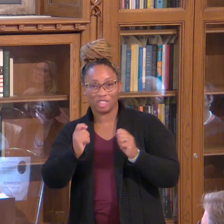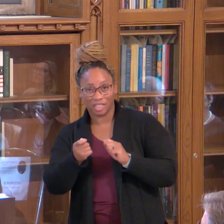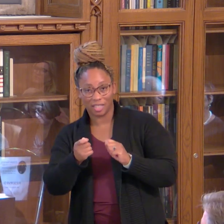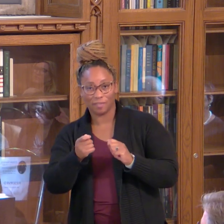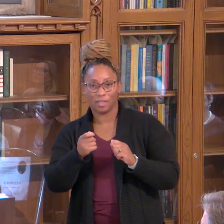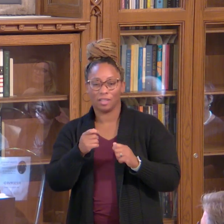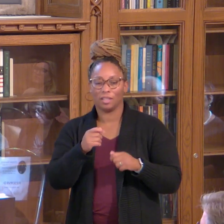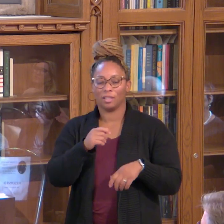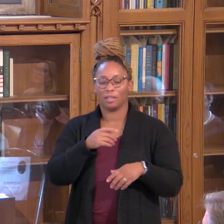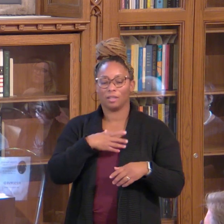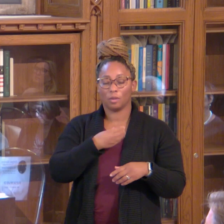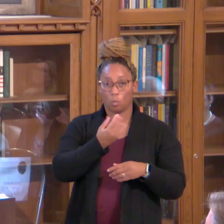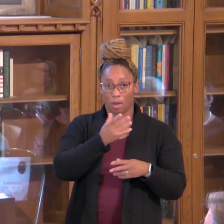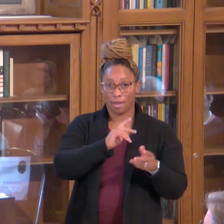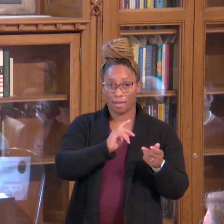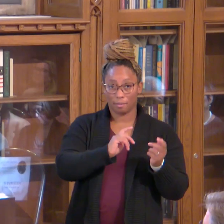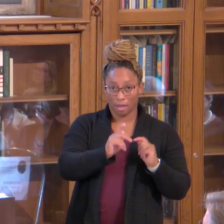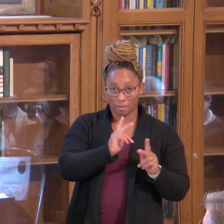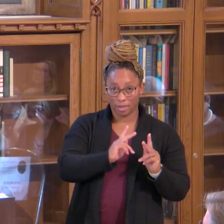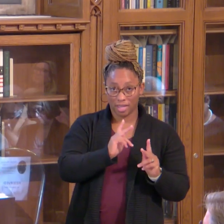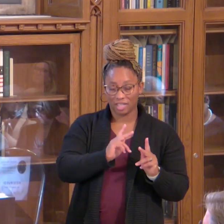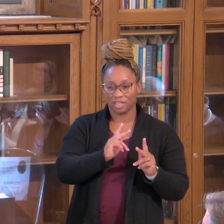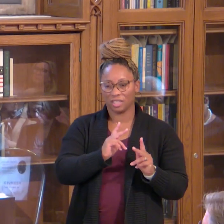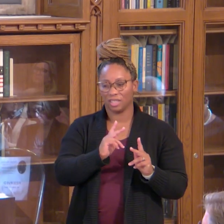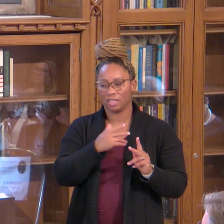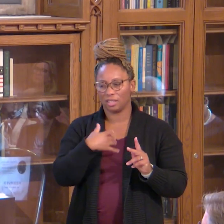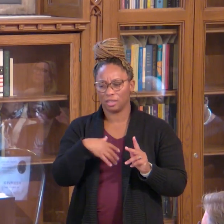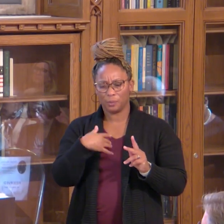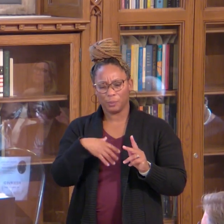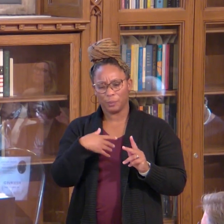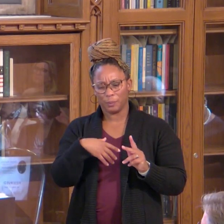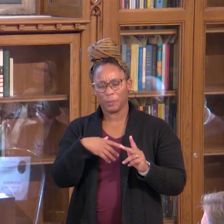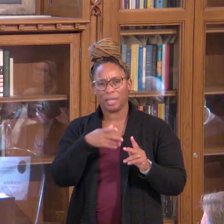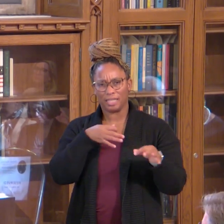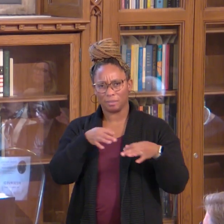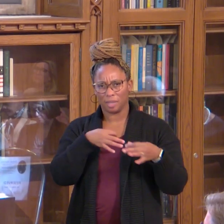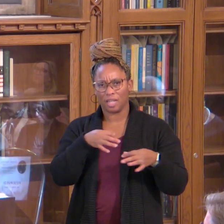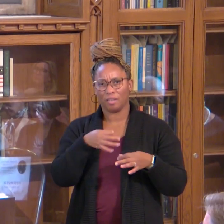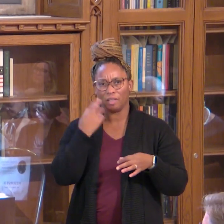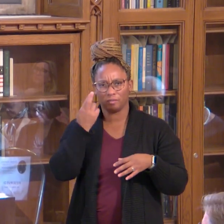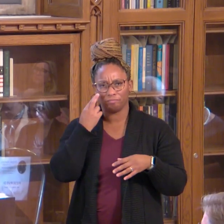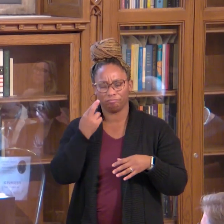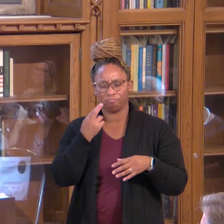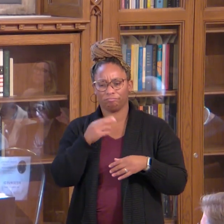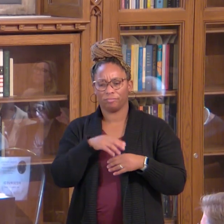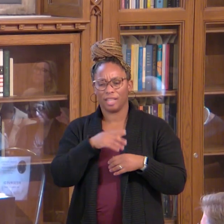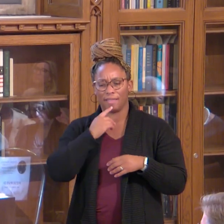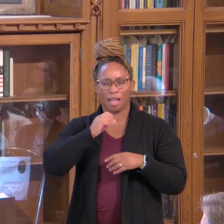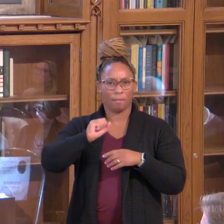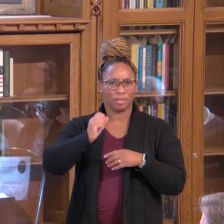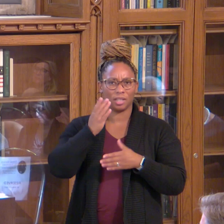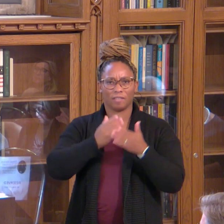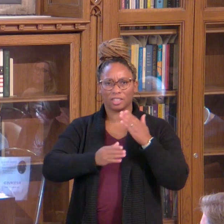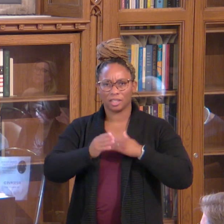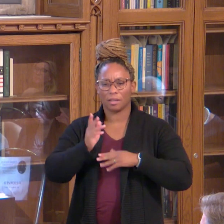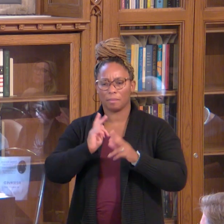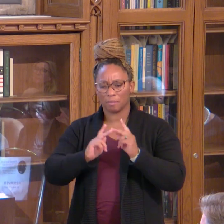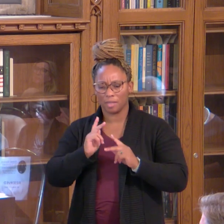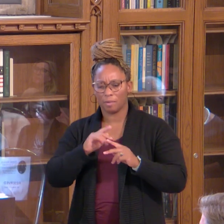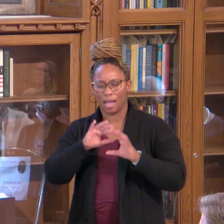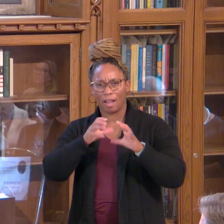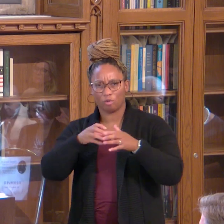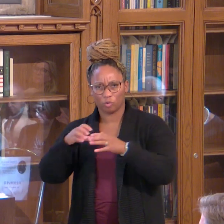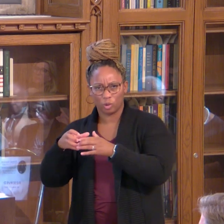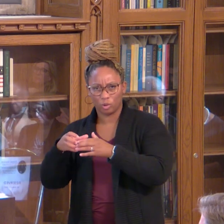white population is an explanatory factor in the strident opposition of some individuals and